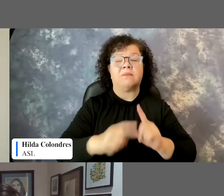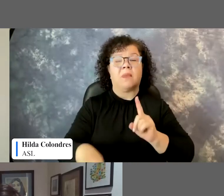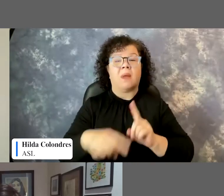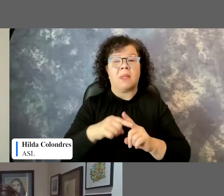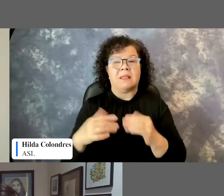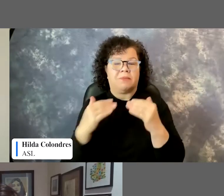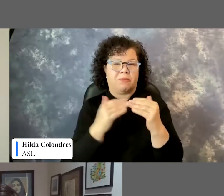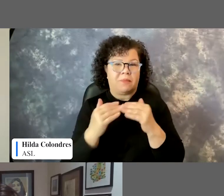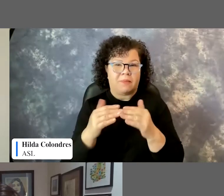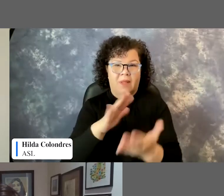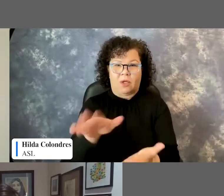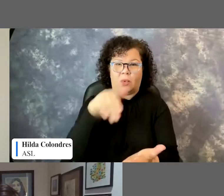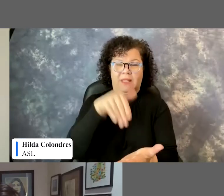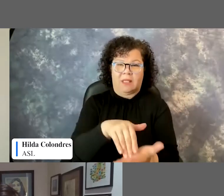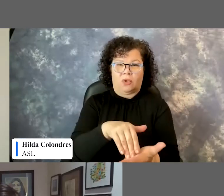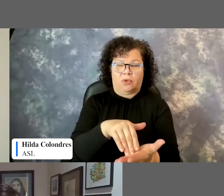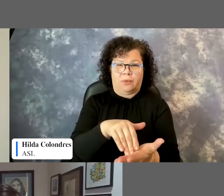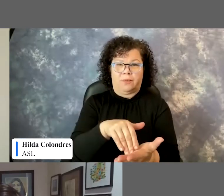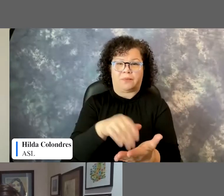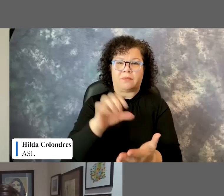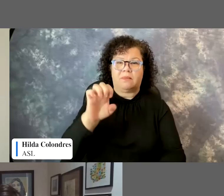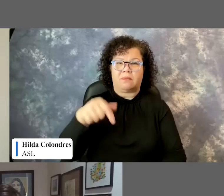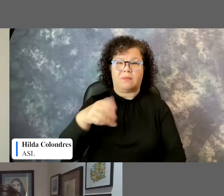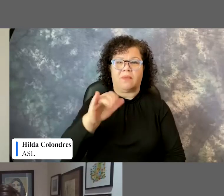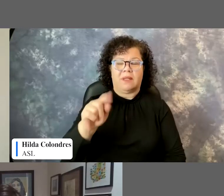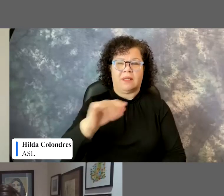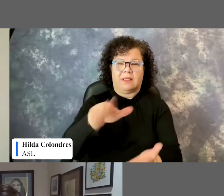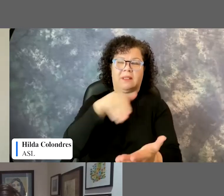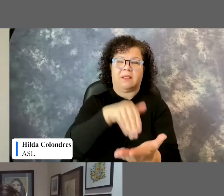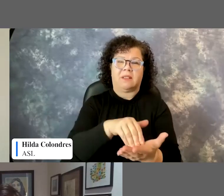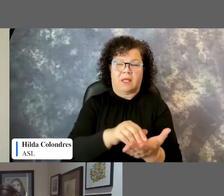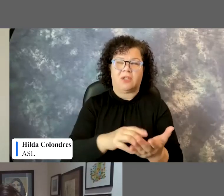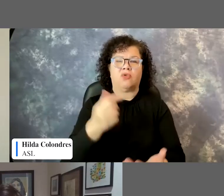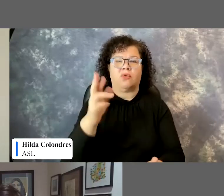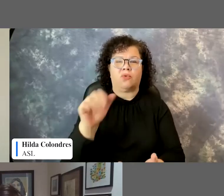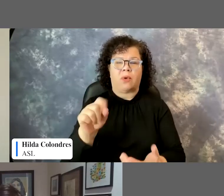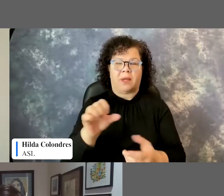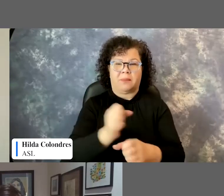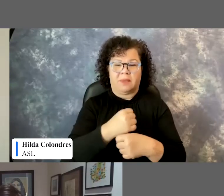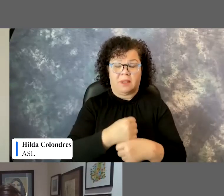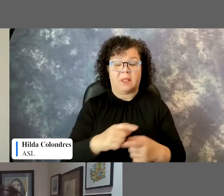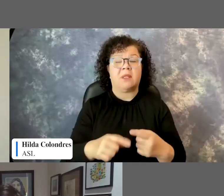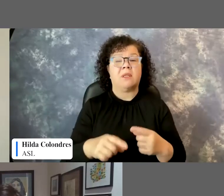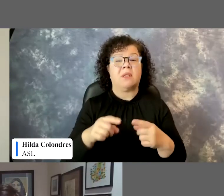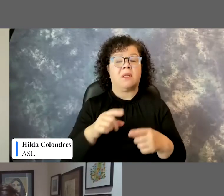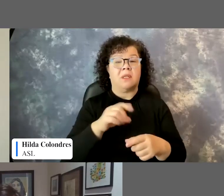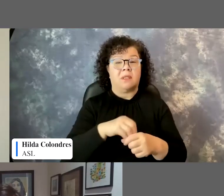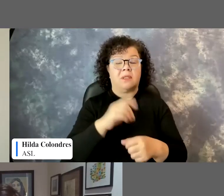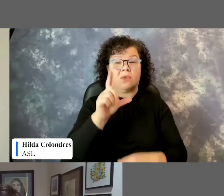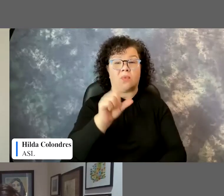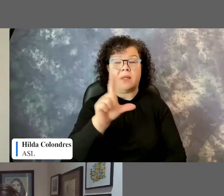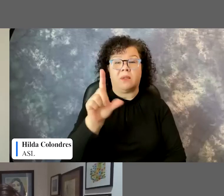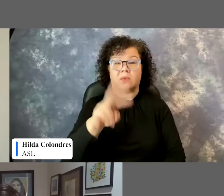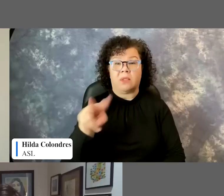grant making. By the end of 2022, Inatai Foundation has made more than